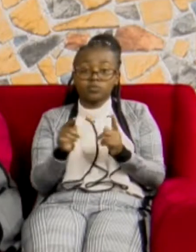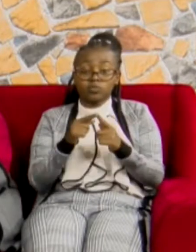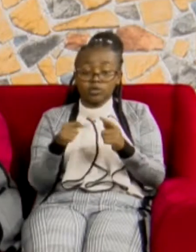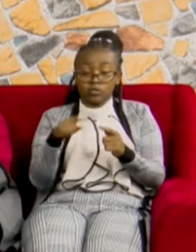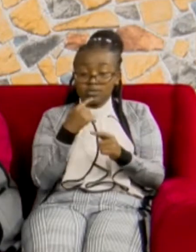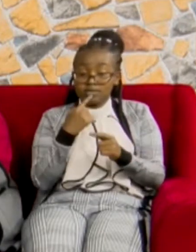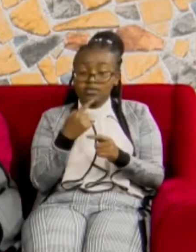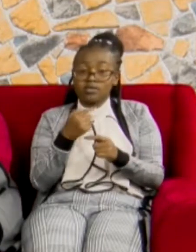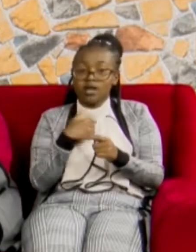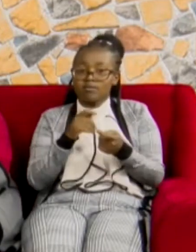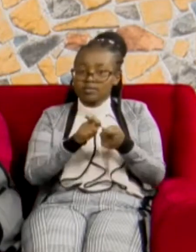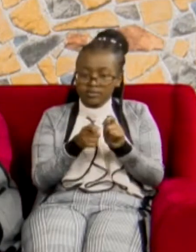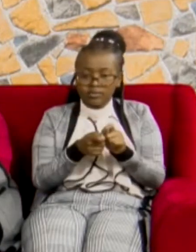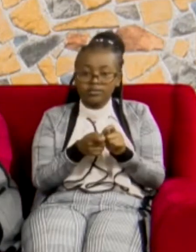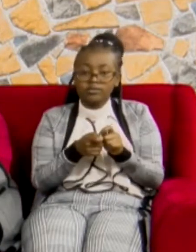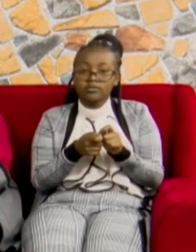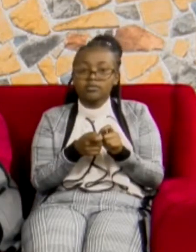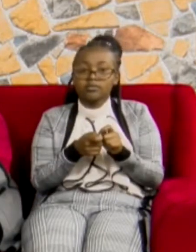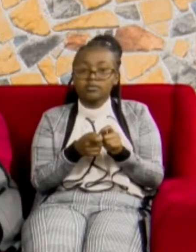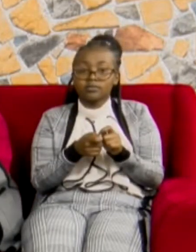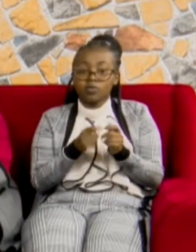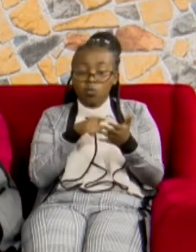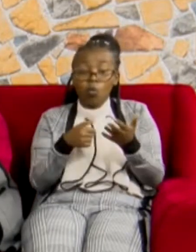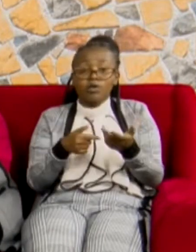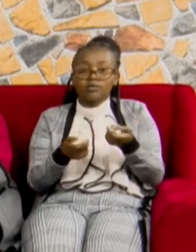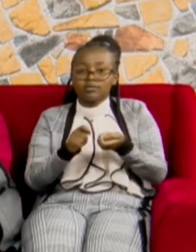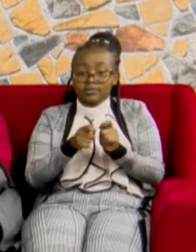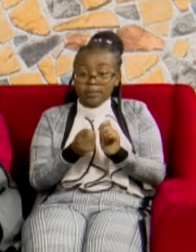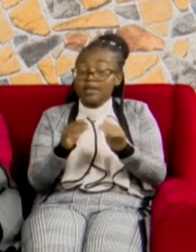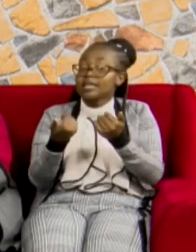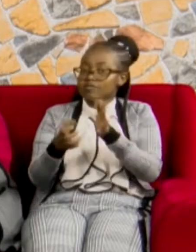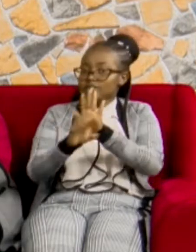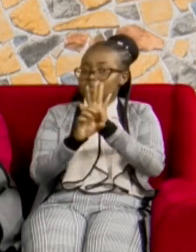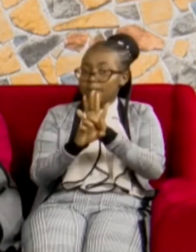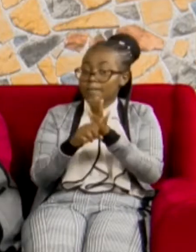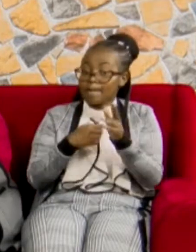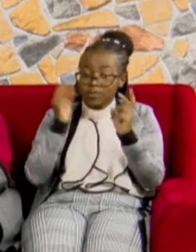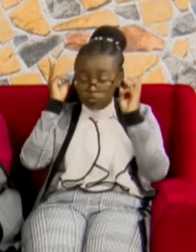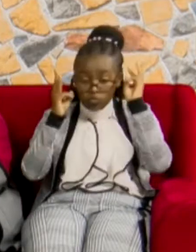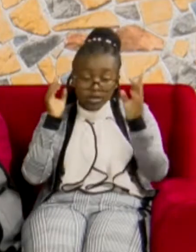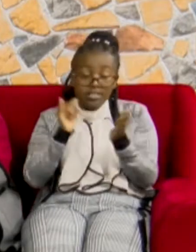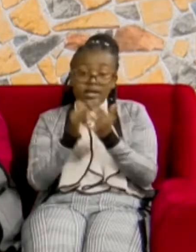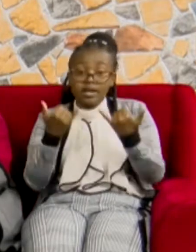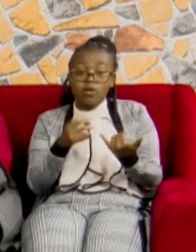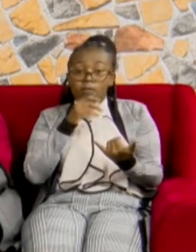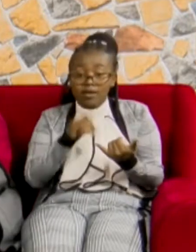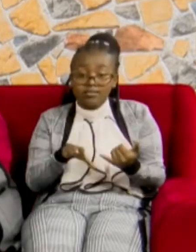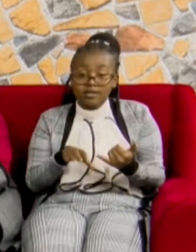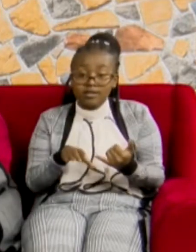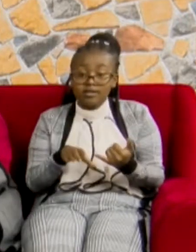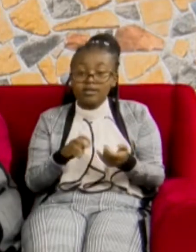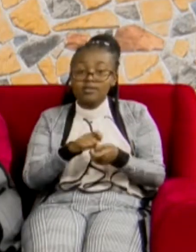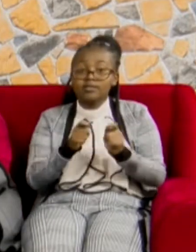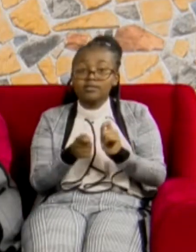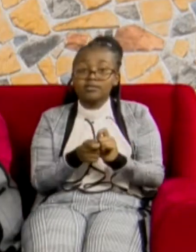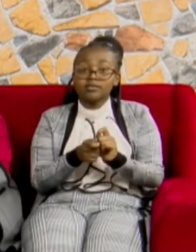say, okay, there is a change, like an example of what kind of change. I'll give you an example. I've been very worried that right now my son changes his clothes